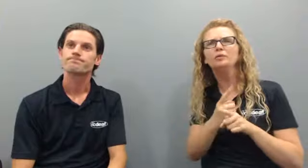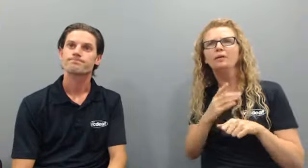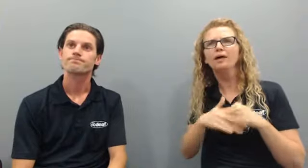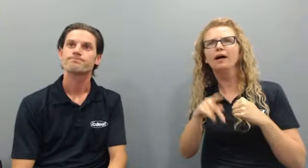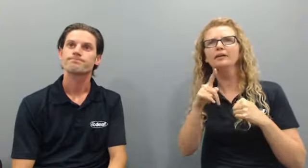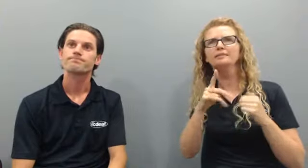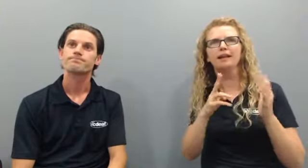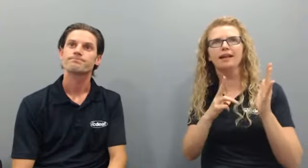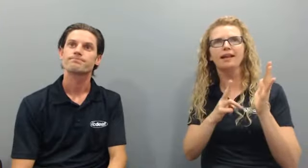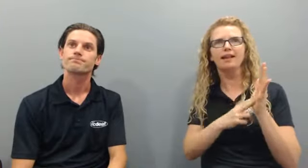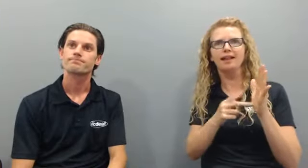question here.